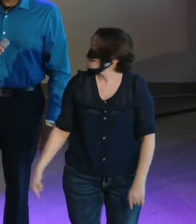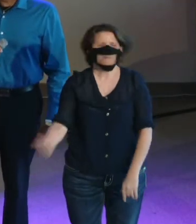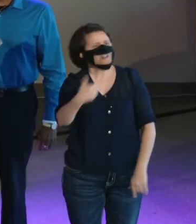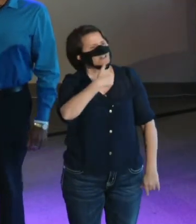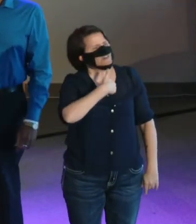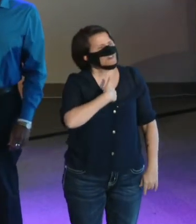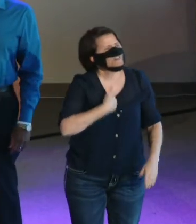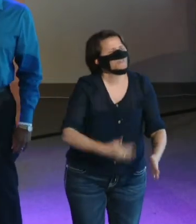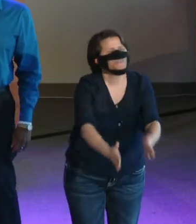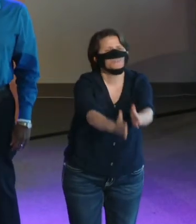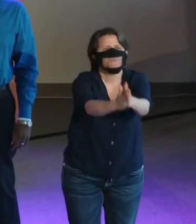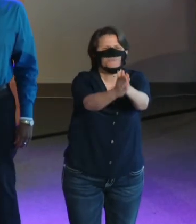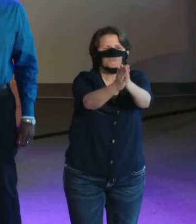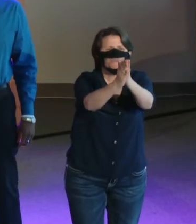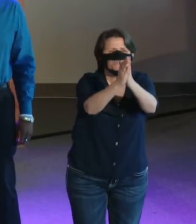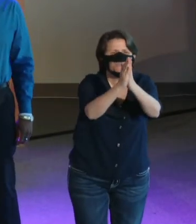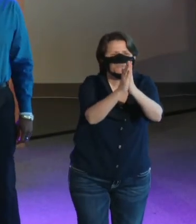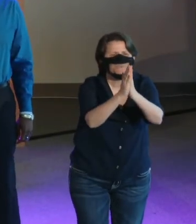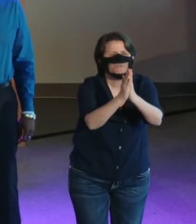I pray for you,